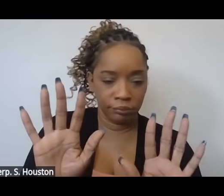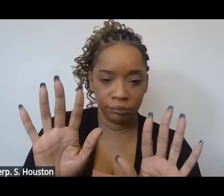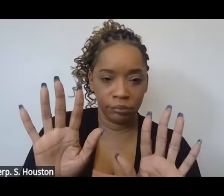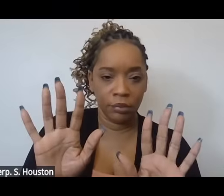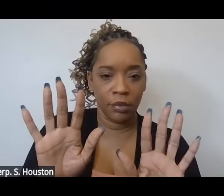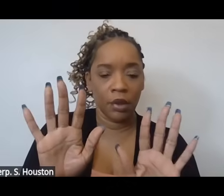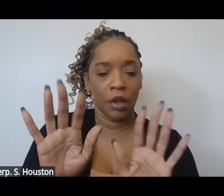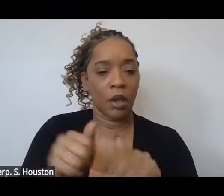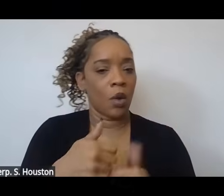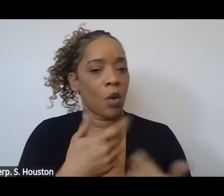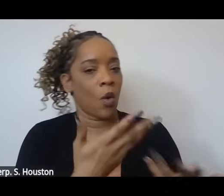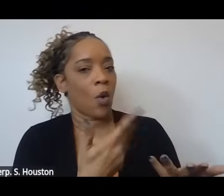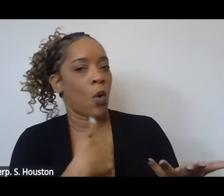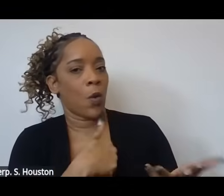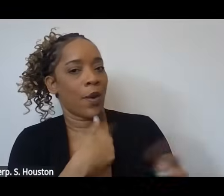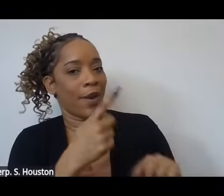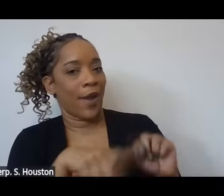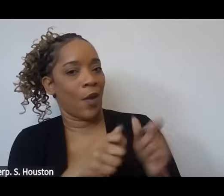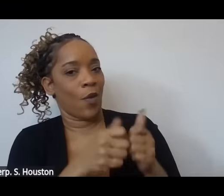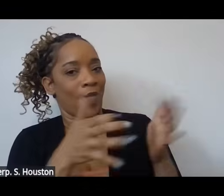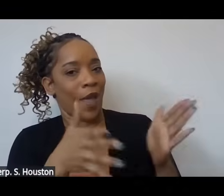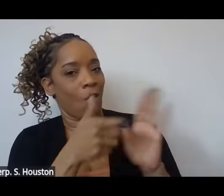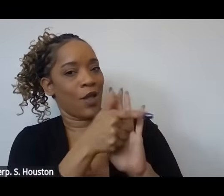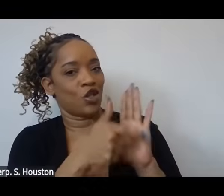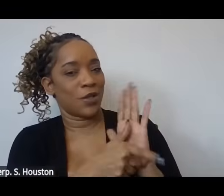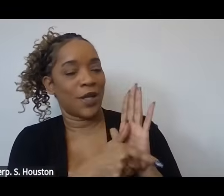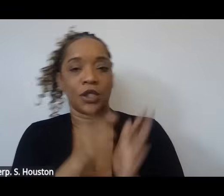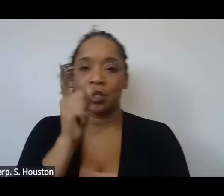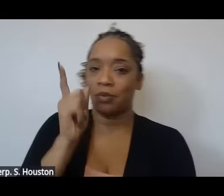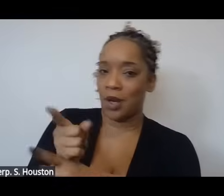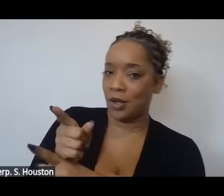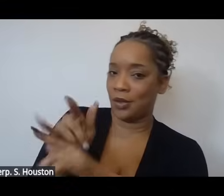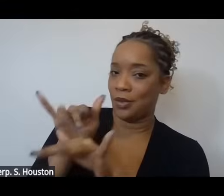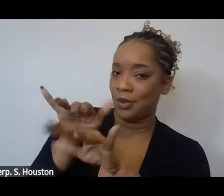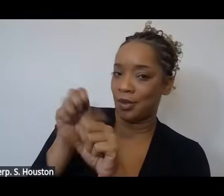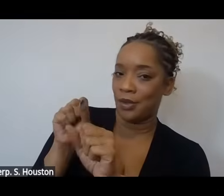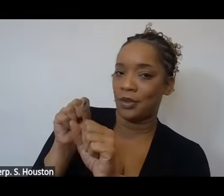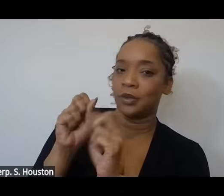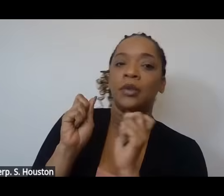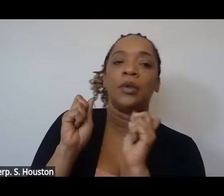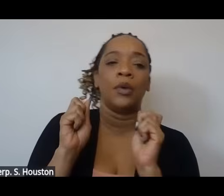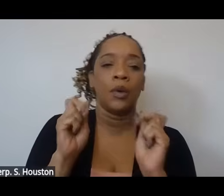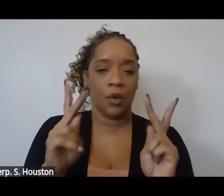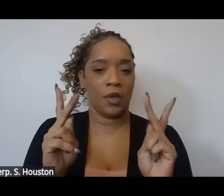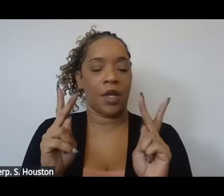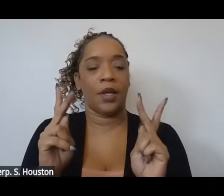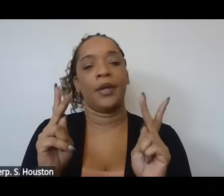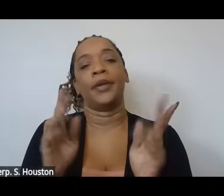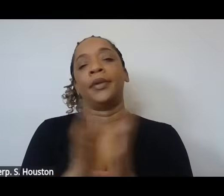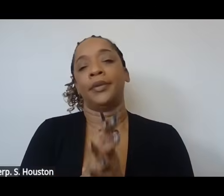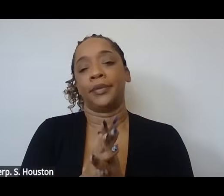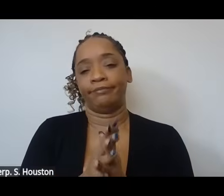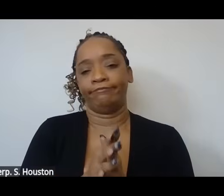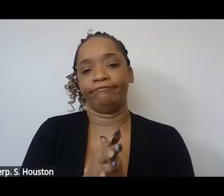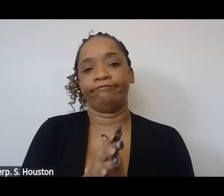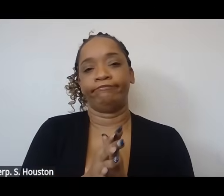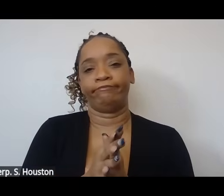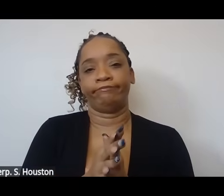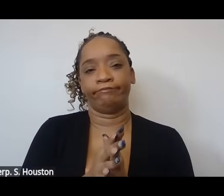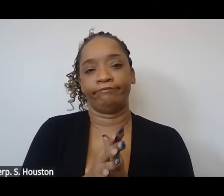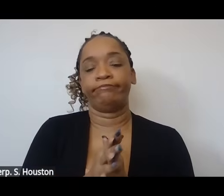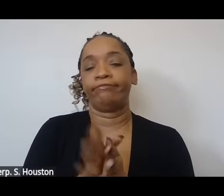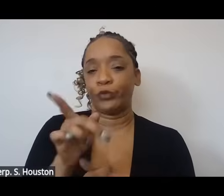without legislation. Yeah, Right? yes, Okay. okay. that's right. You are correct,